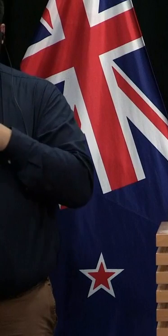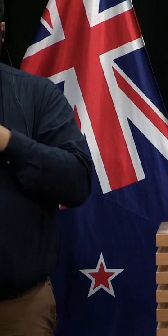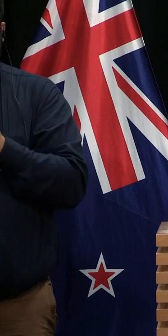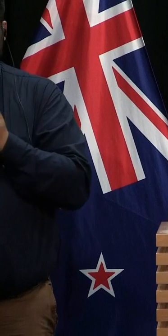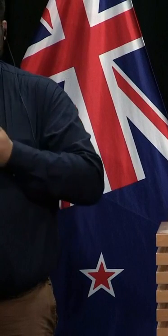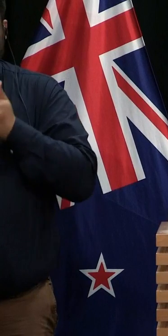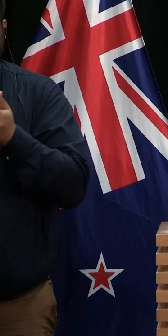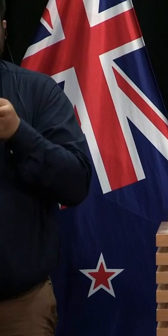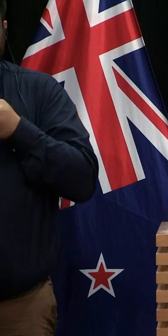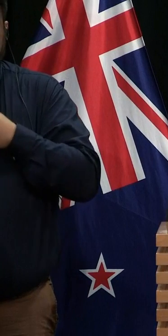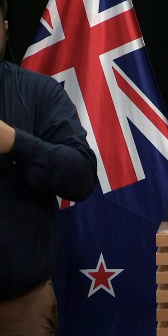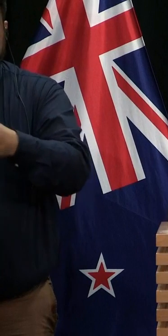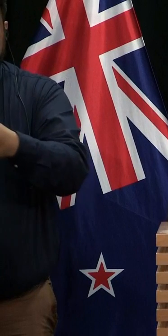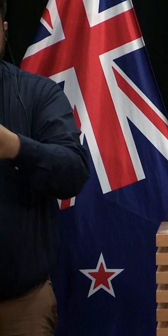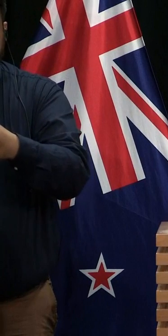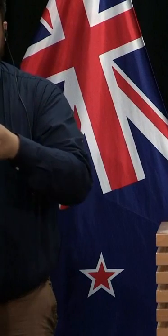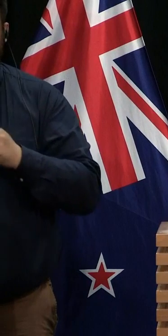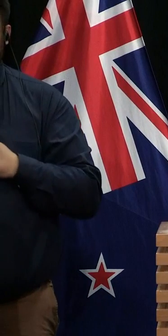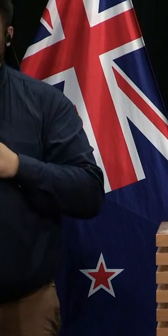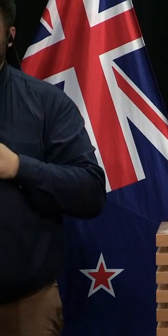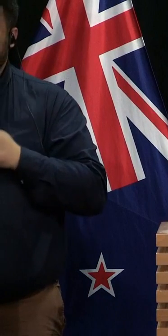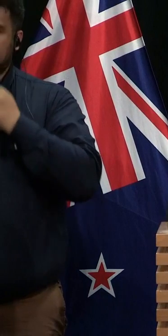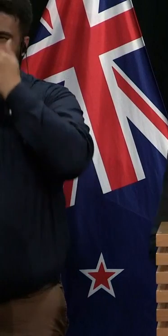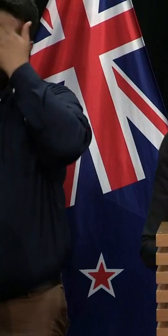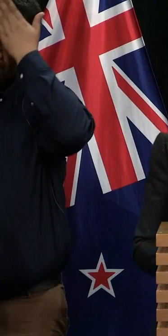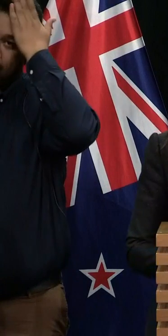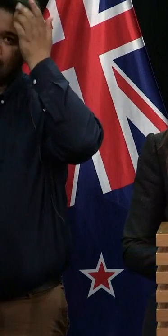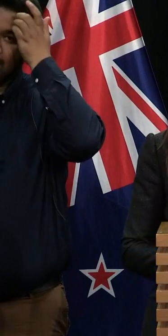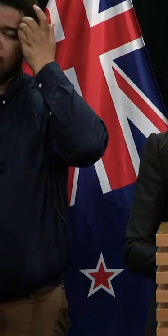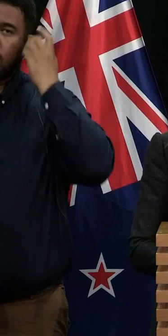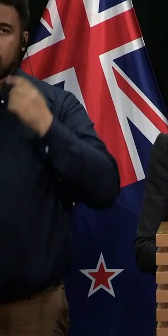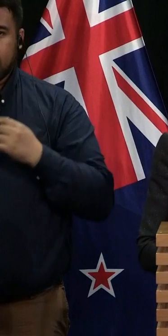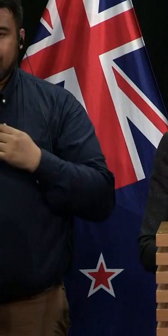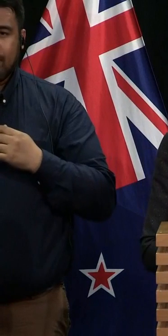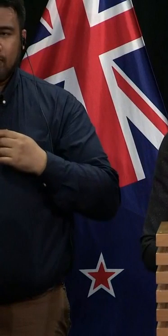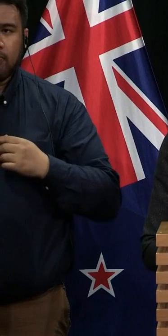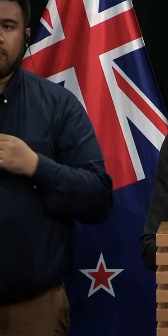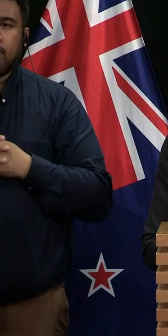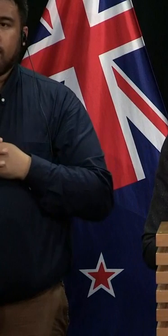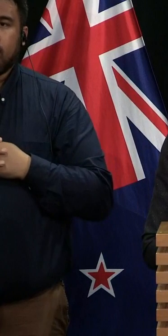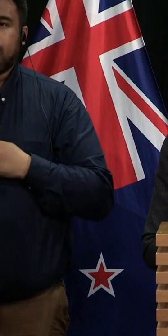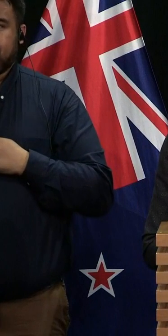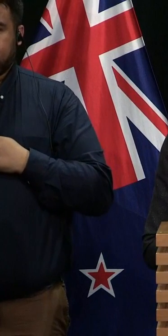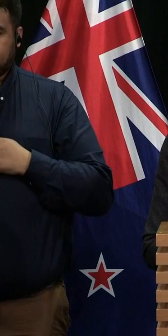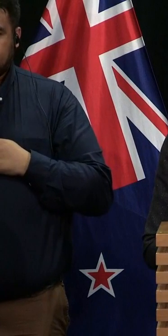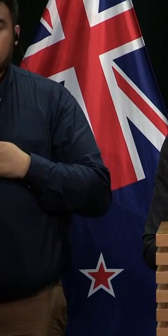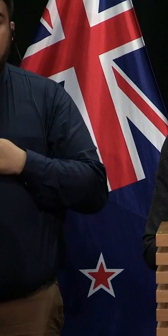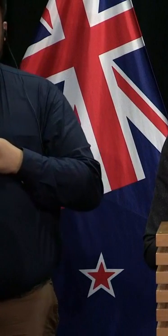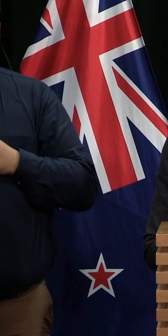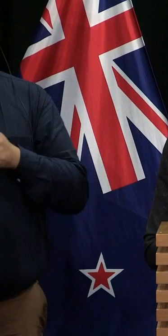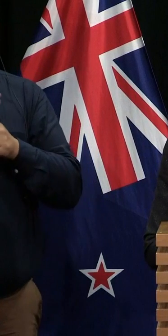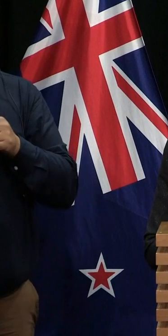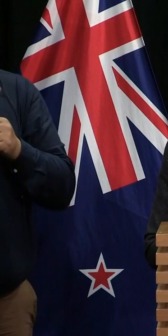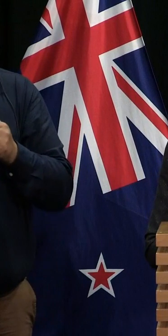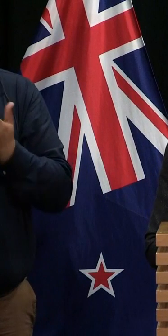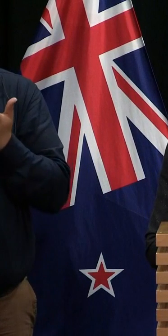for those individuals as well. Will we go to act on the findings of the interim report as that comes out regarding compensation or other